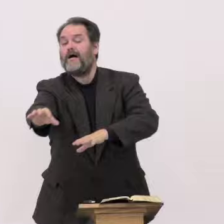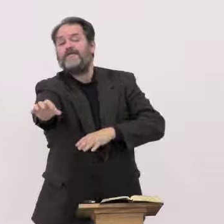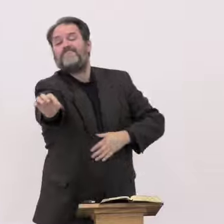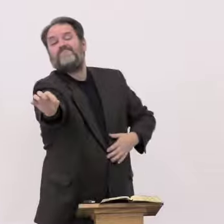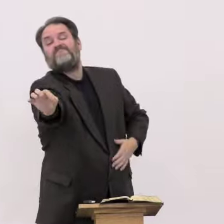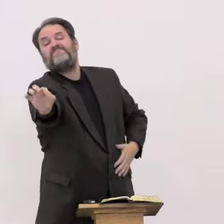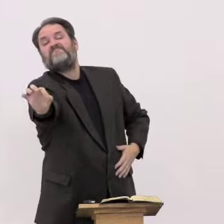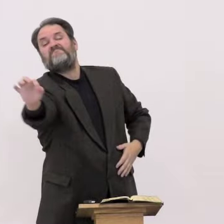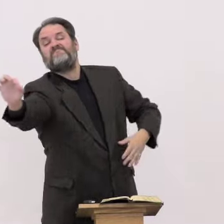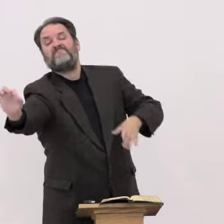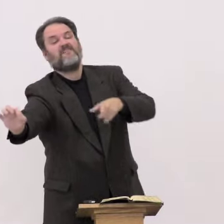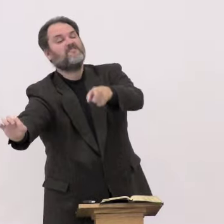his eye?